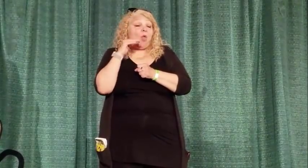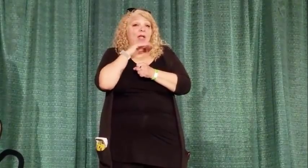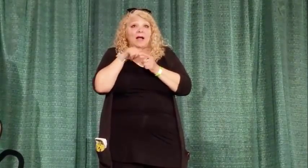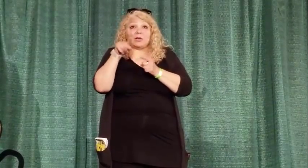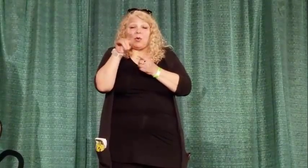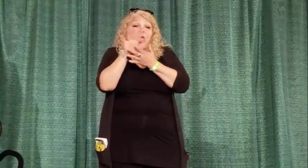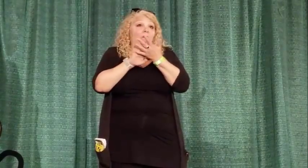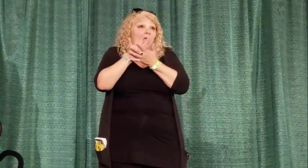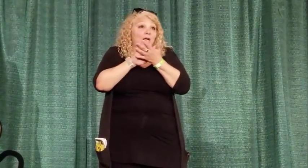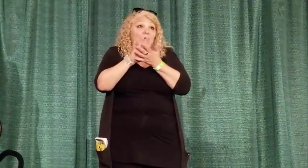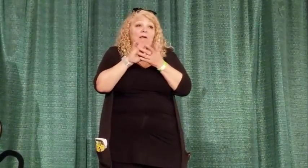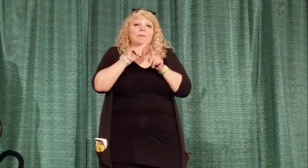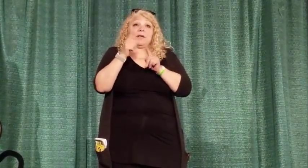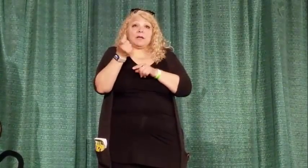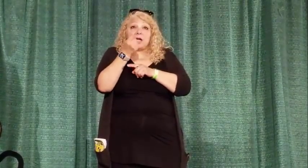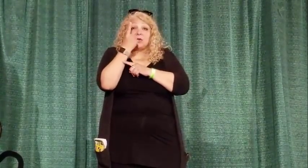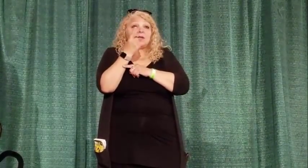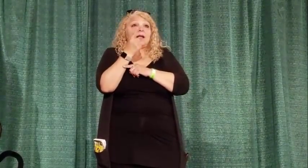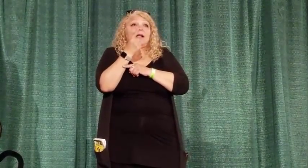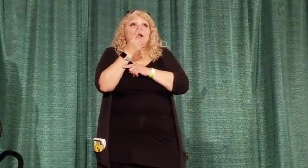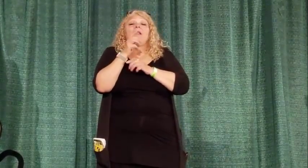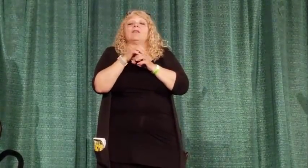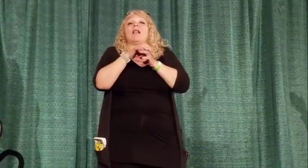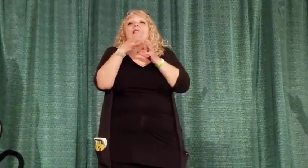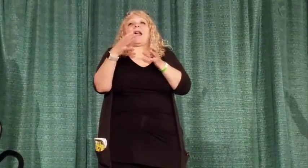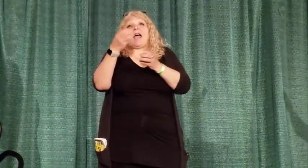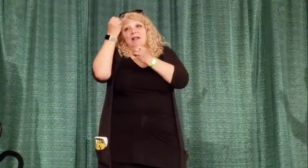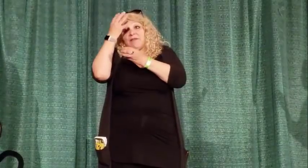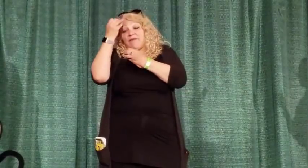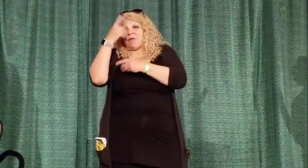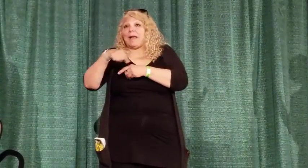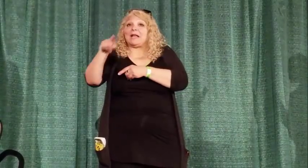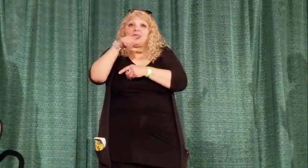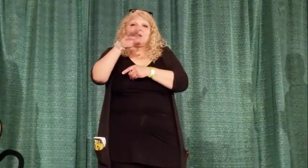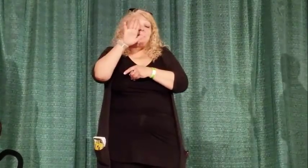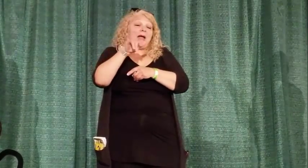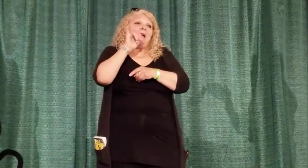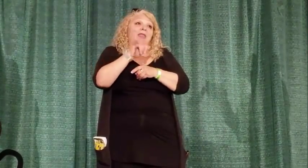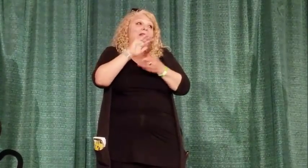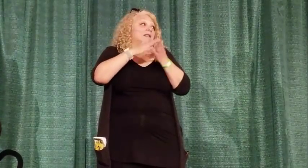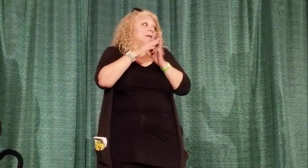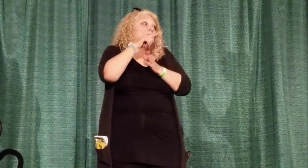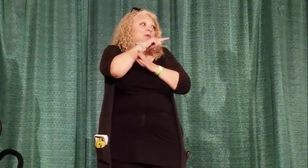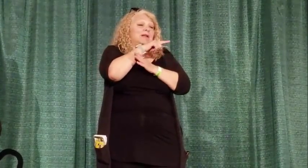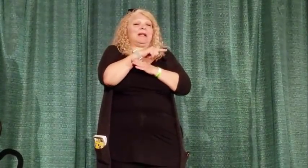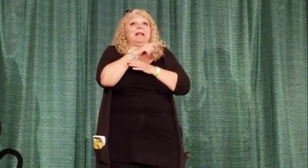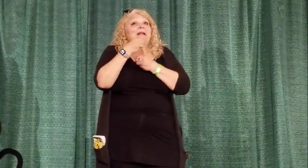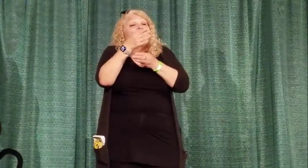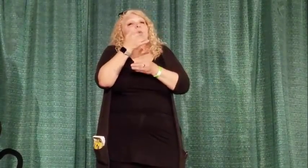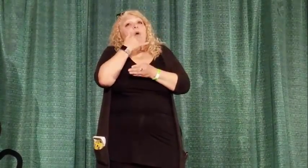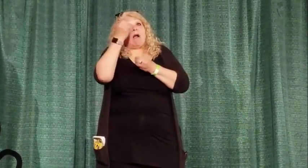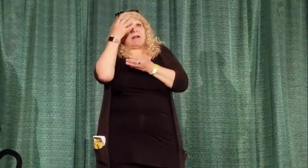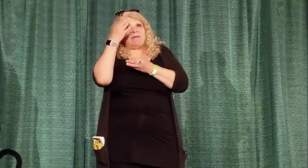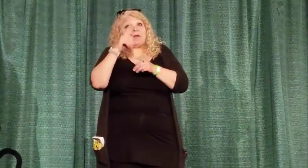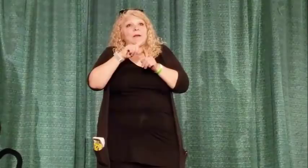up. There's too much irresponsible information being promoted by this community. The facts are